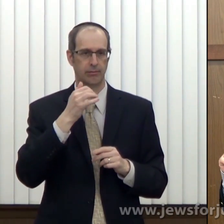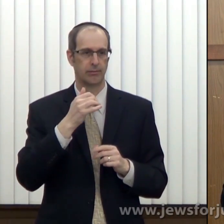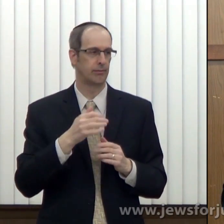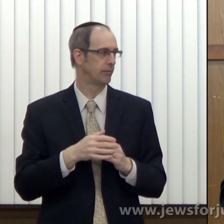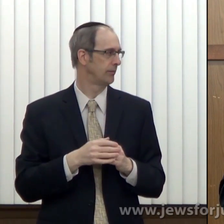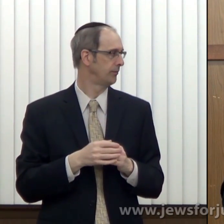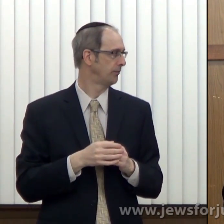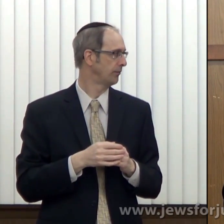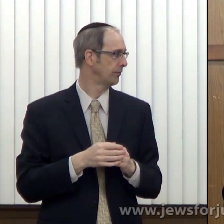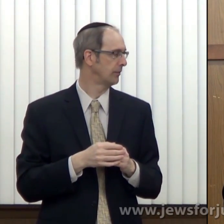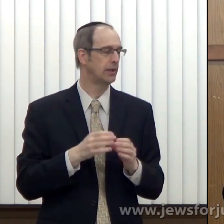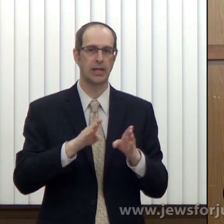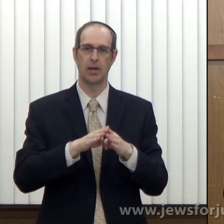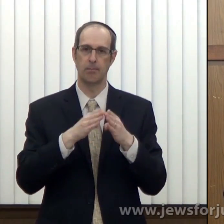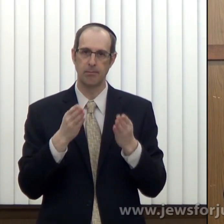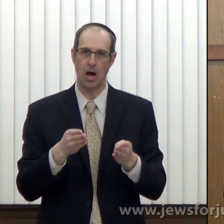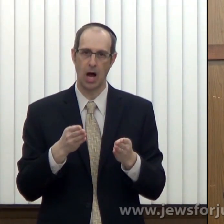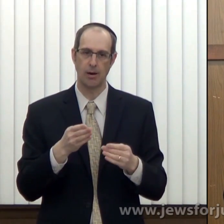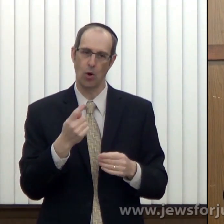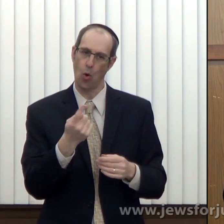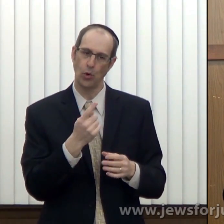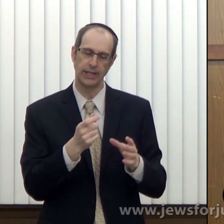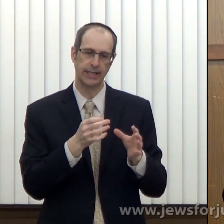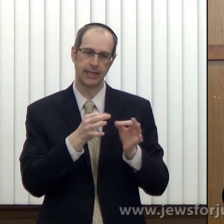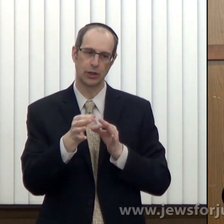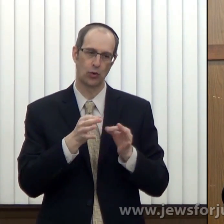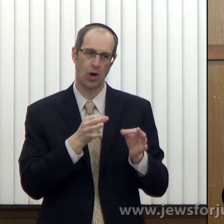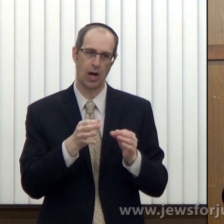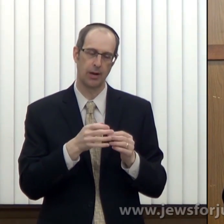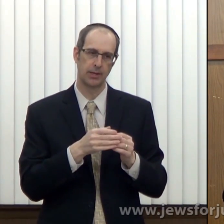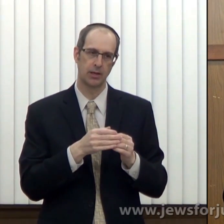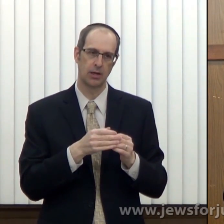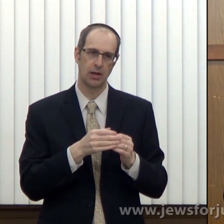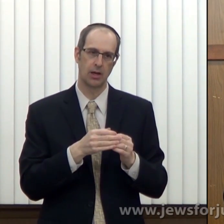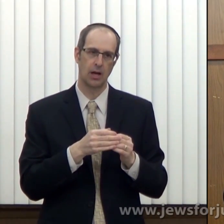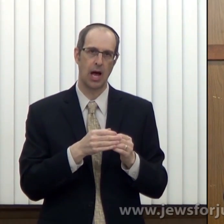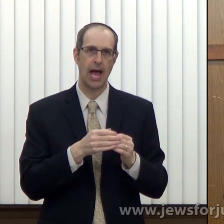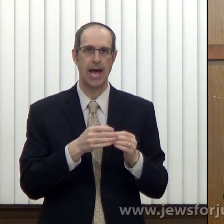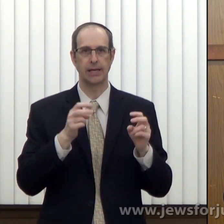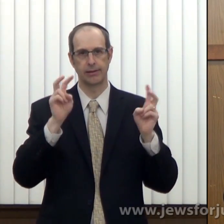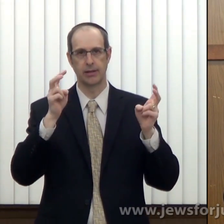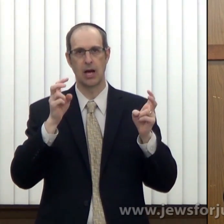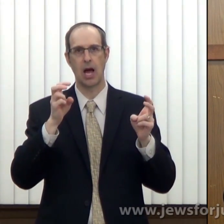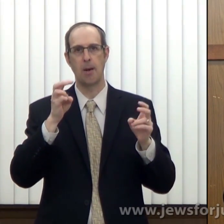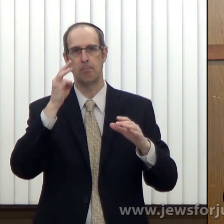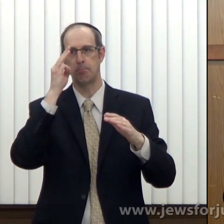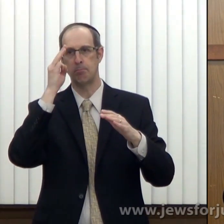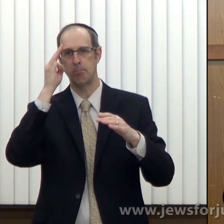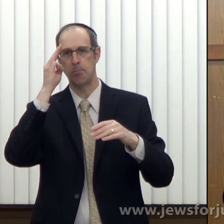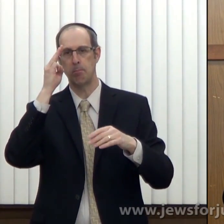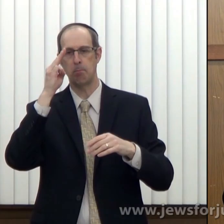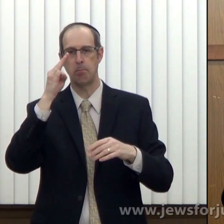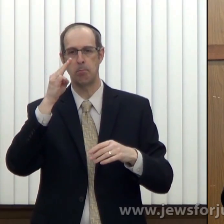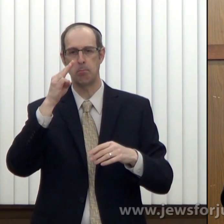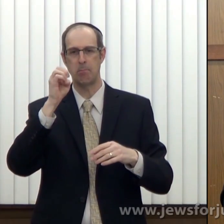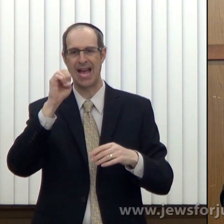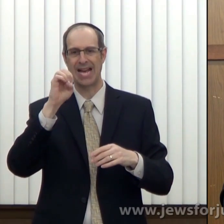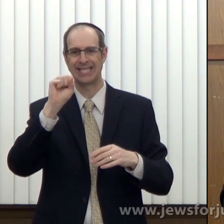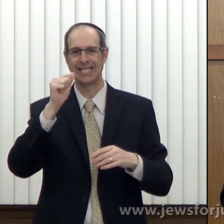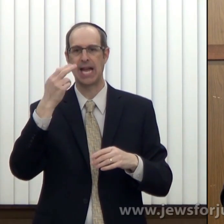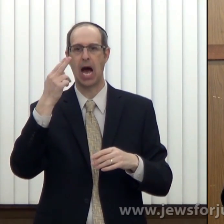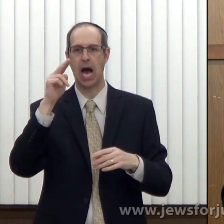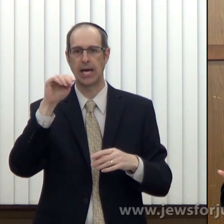mistakenly thought, that the Bible only describes a messianic age, but not a